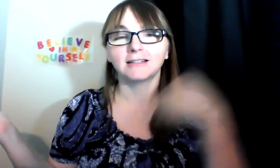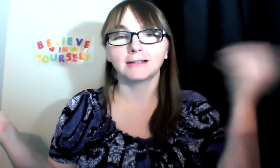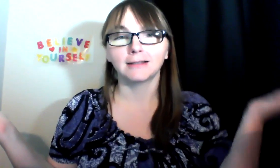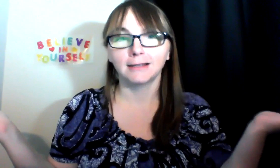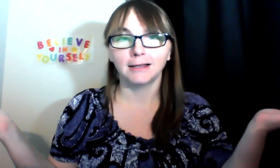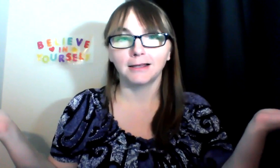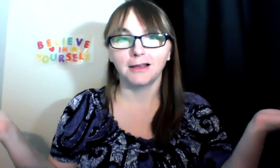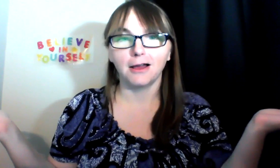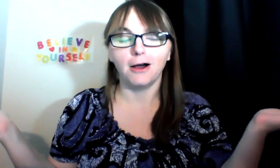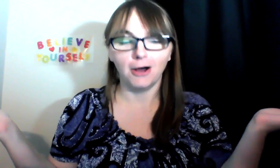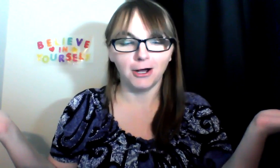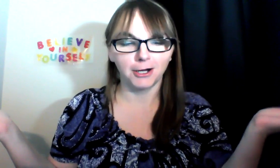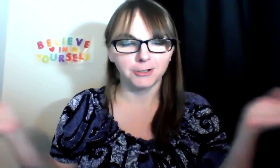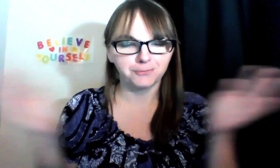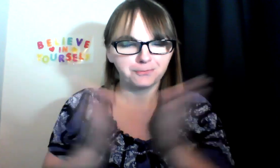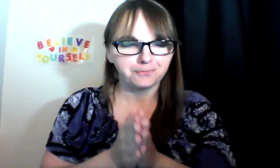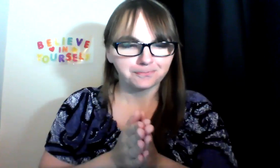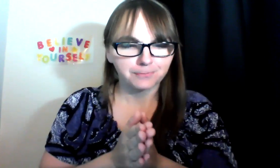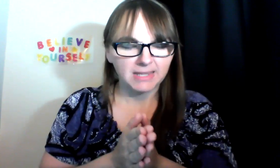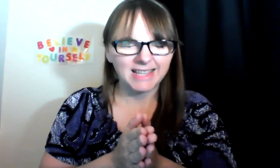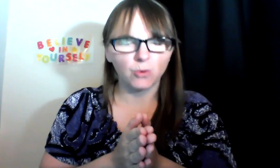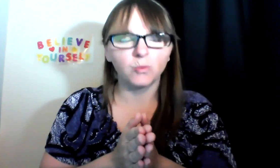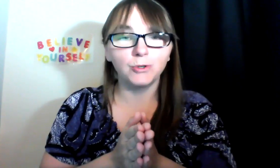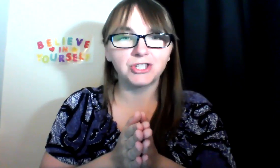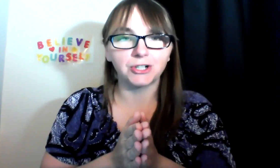Dog. Say rooster.